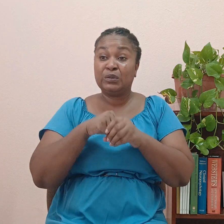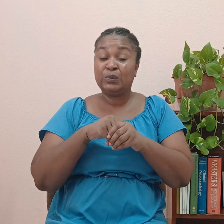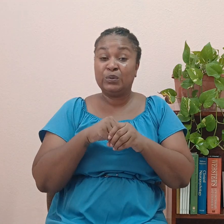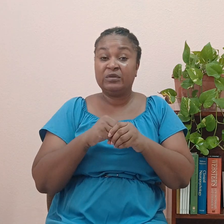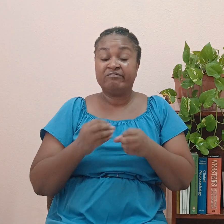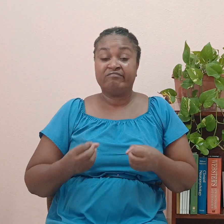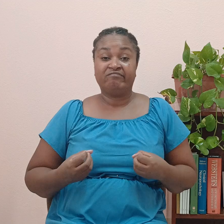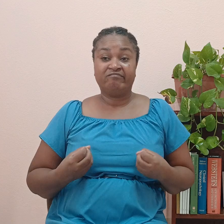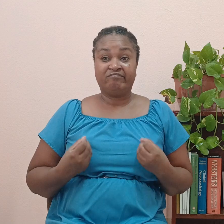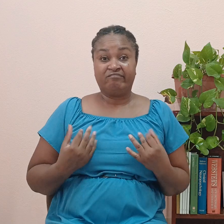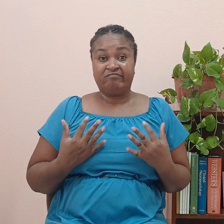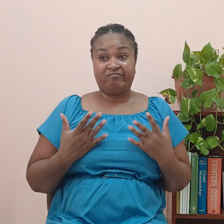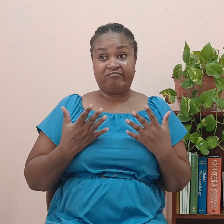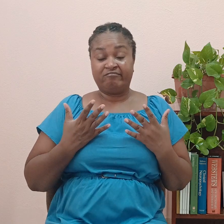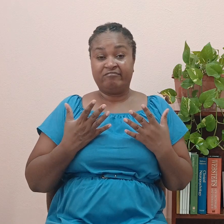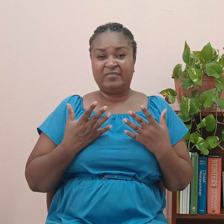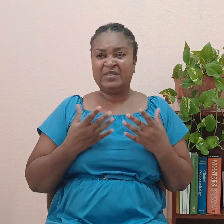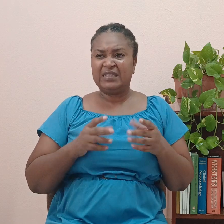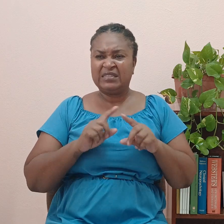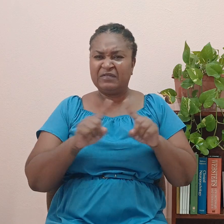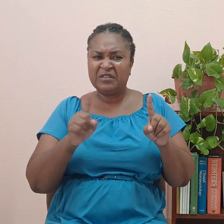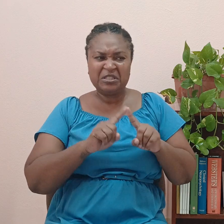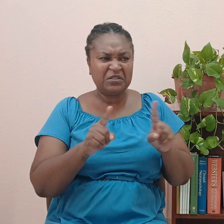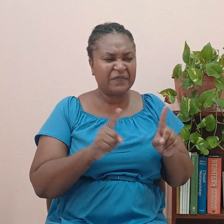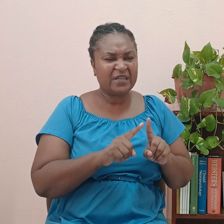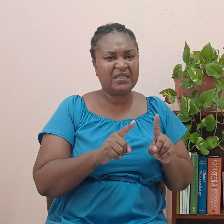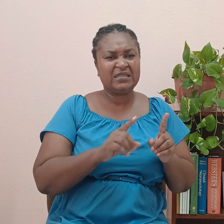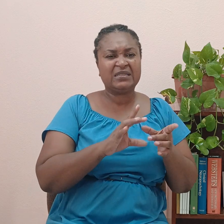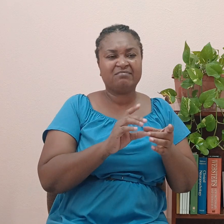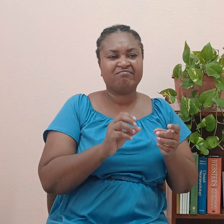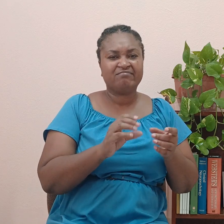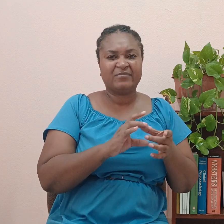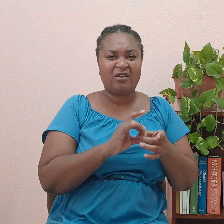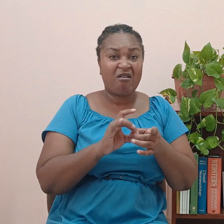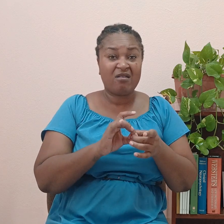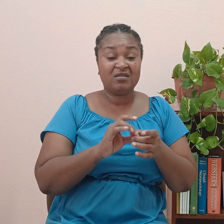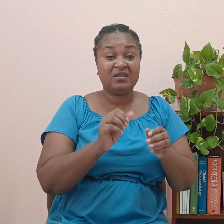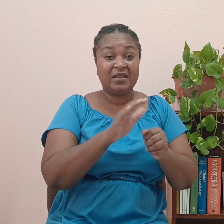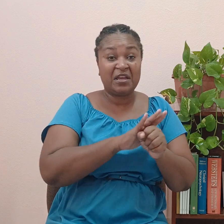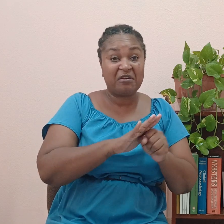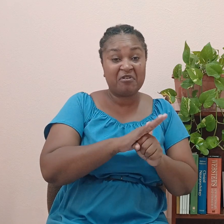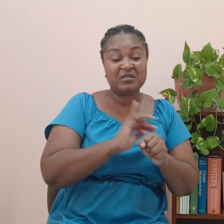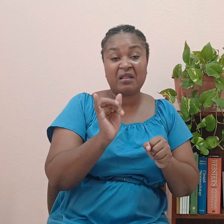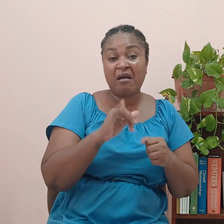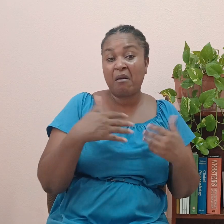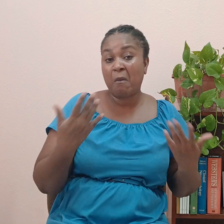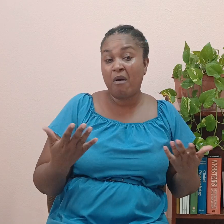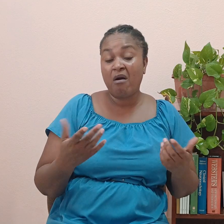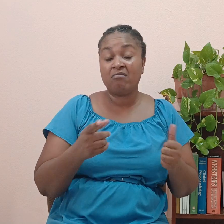several connected component areas such as emotional,